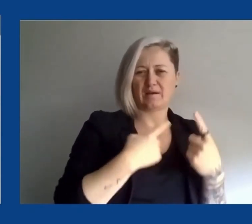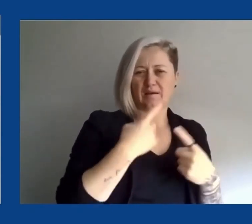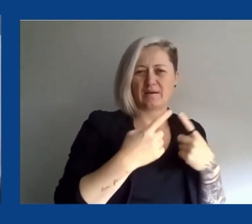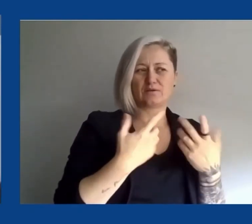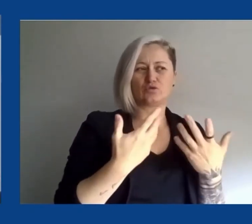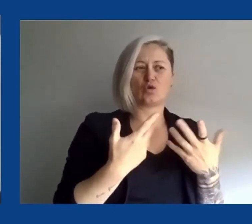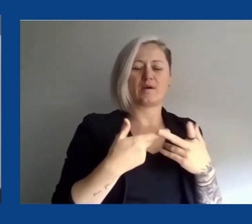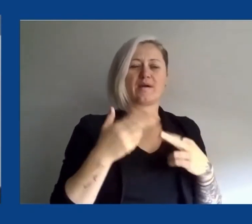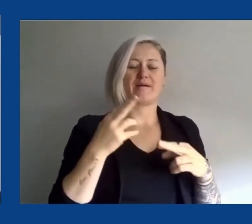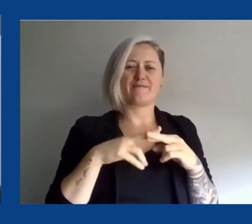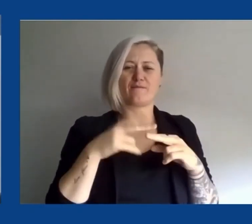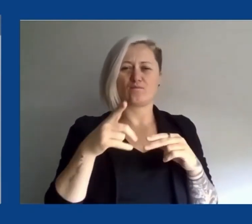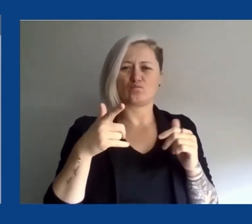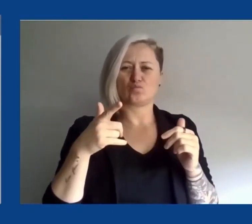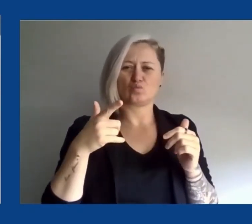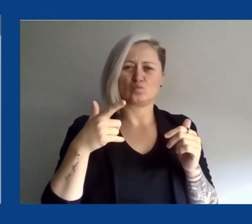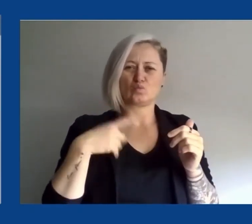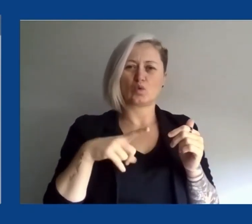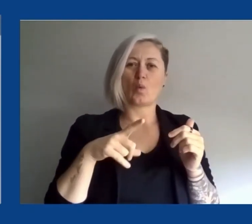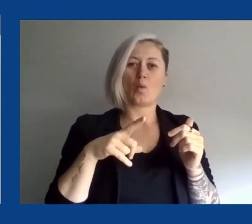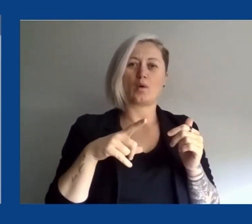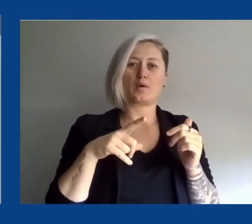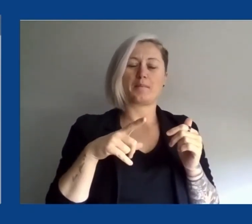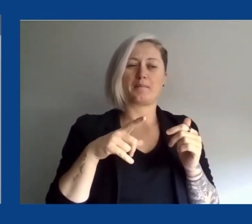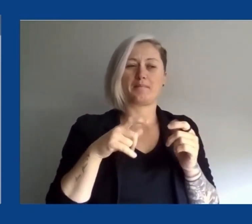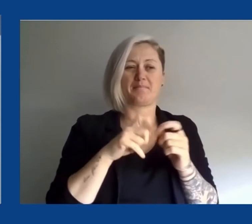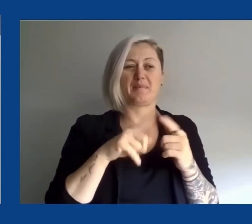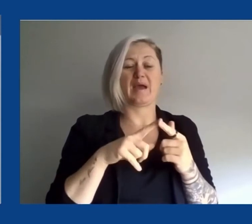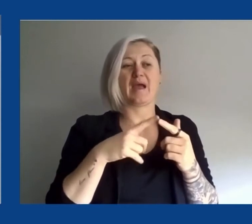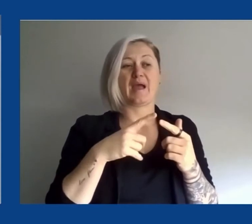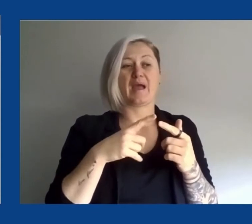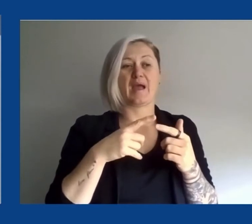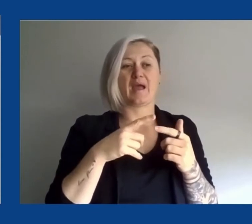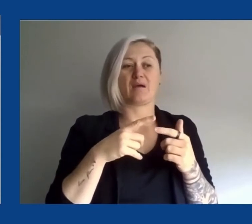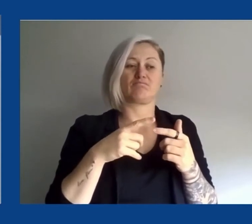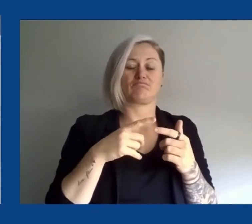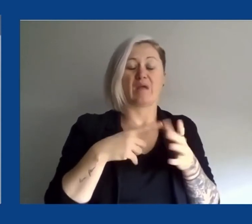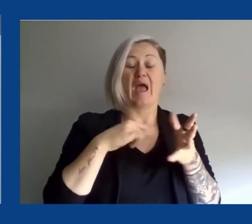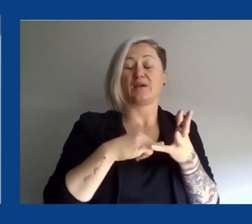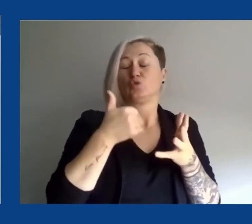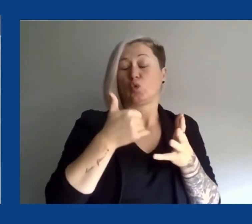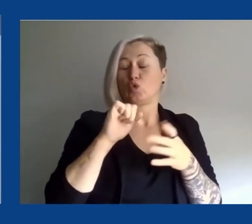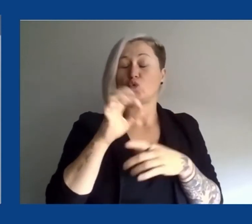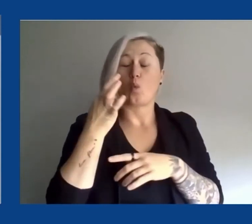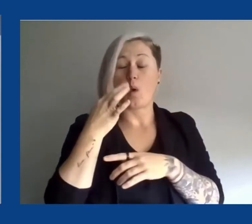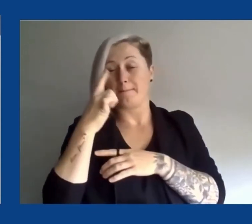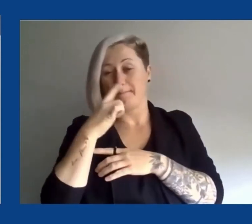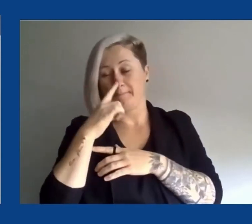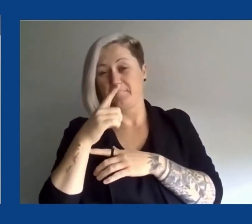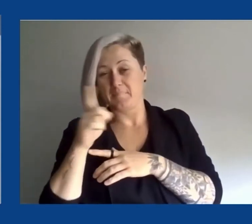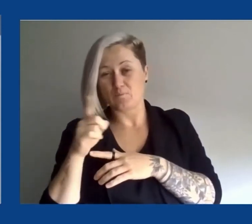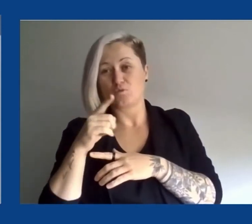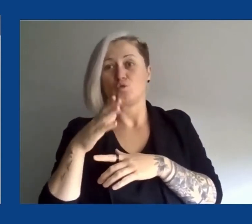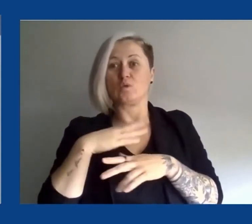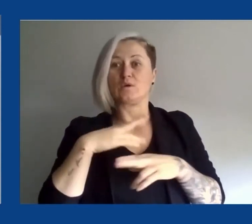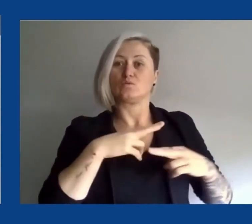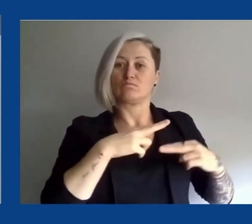as good as your white counterpart, you have to go and keep building your